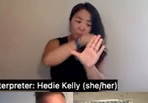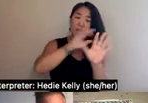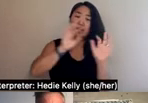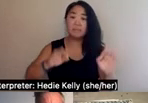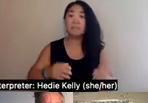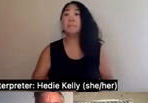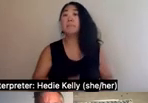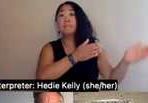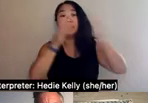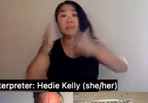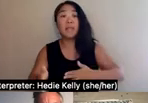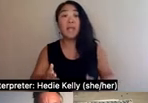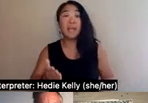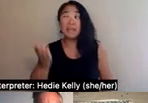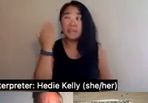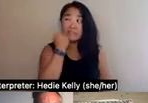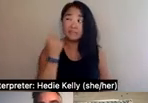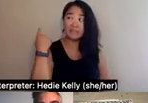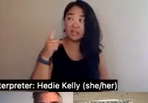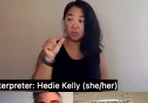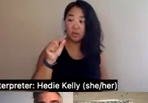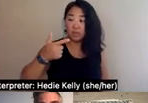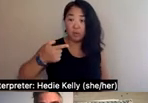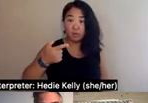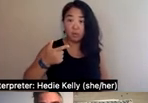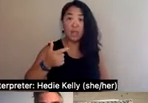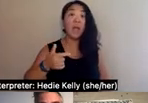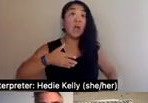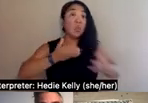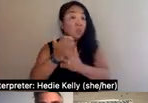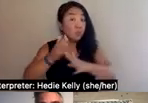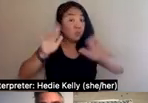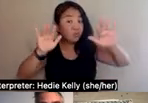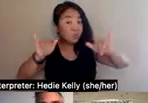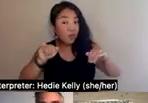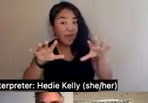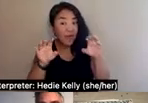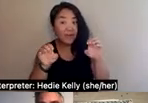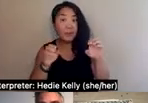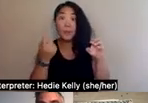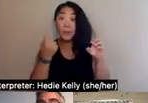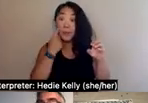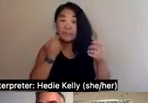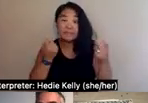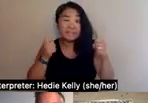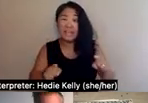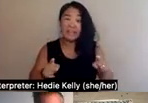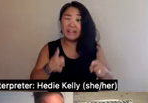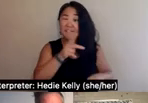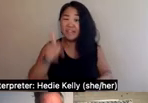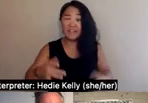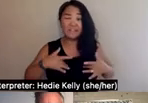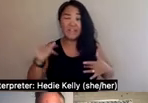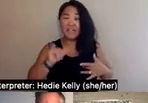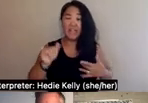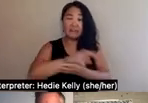And then 2021, the 2021 walk was through snow and ice. That was when all of a sudden Philadelphia seemed to turn into Antarctica.